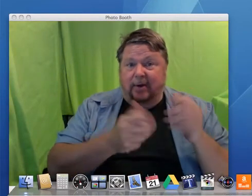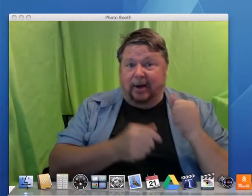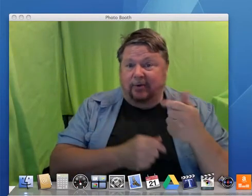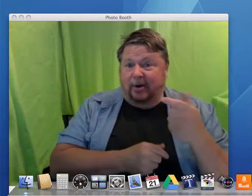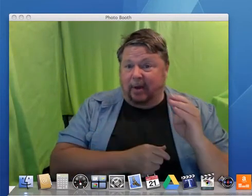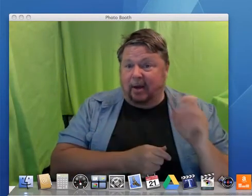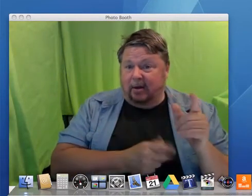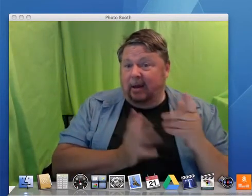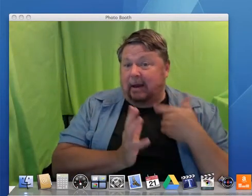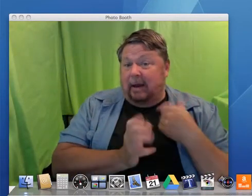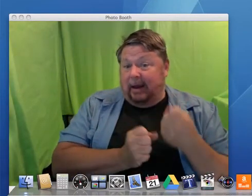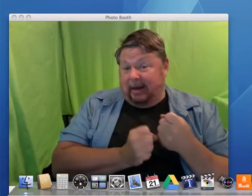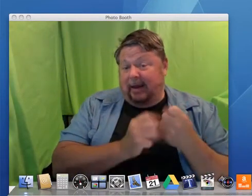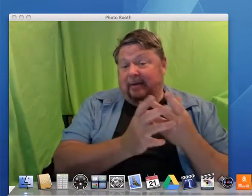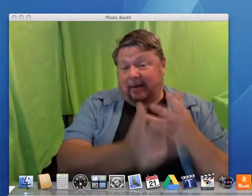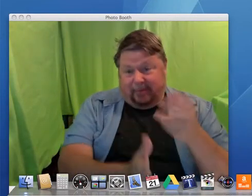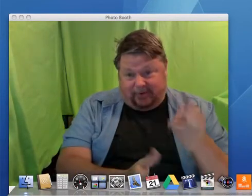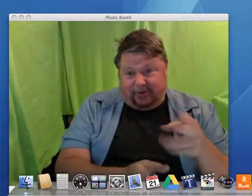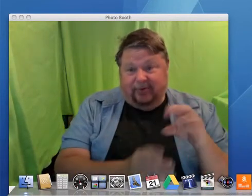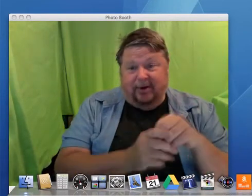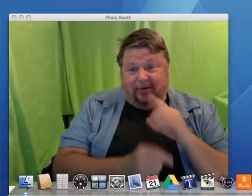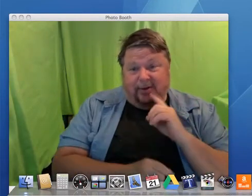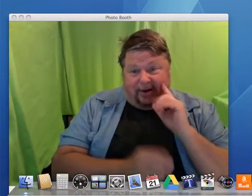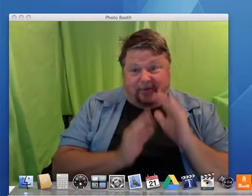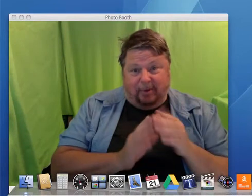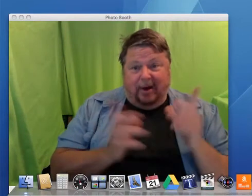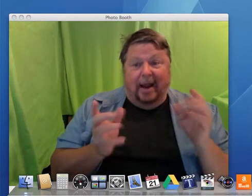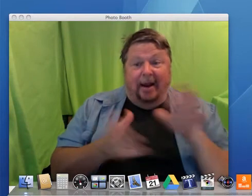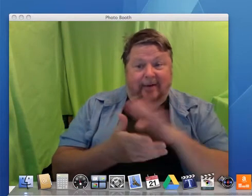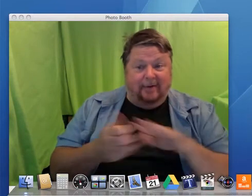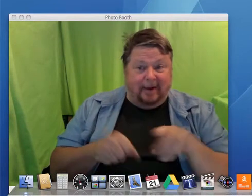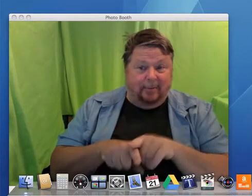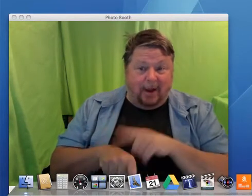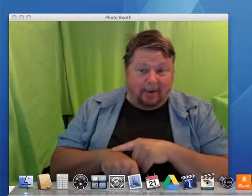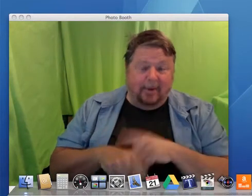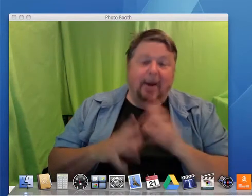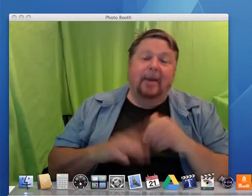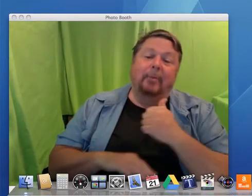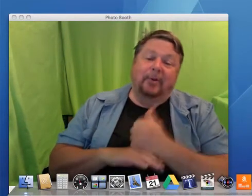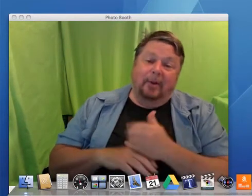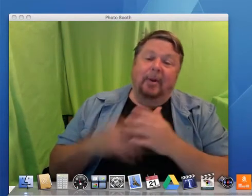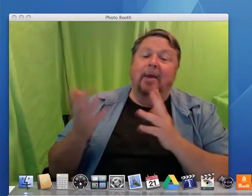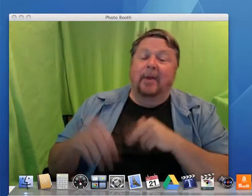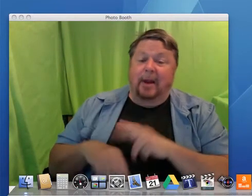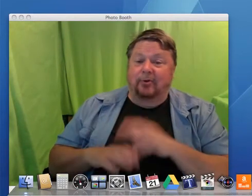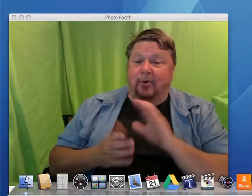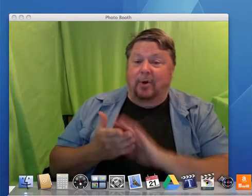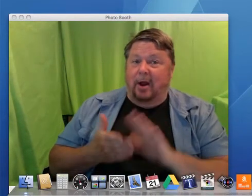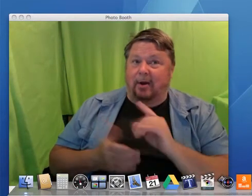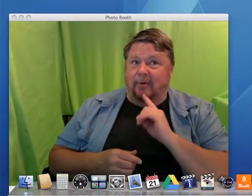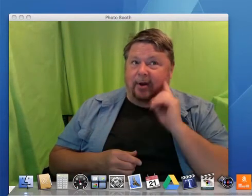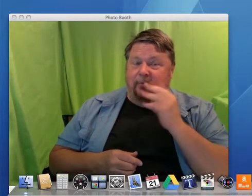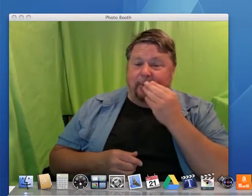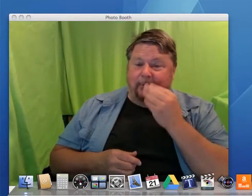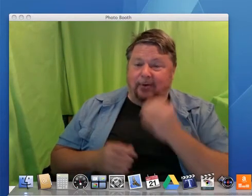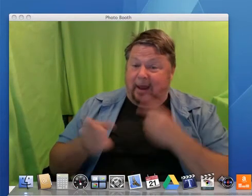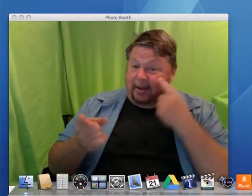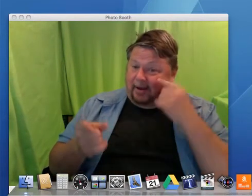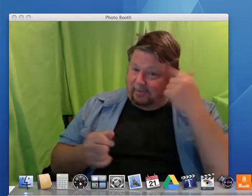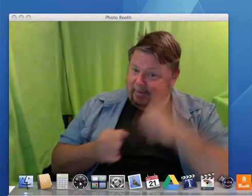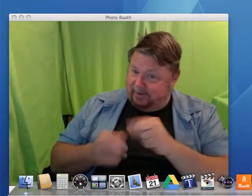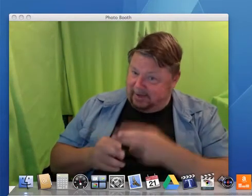So A.G. Bell has a little bit of history into the deaf community, and it's the same time that we set up the National College for Deaf Mutes,